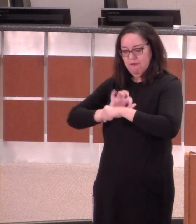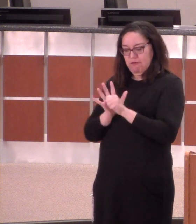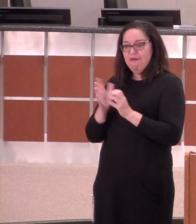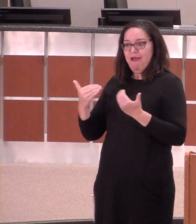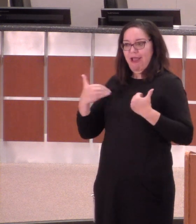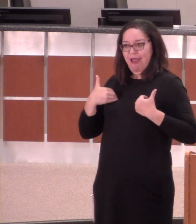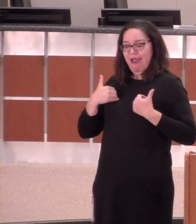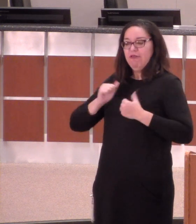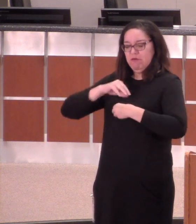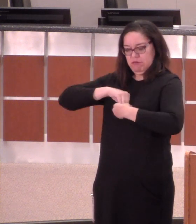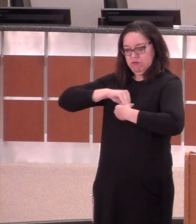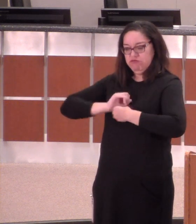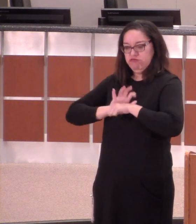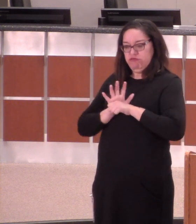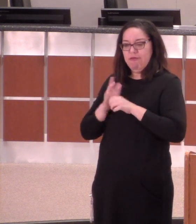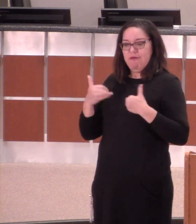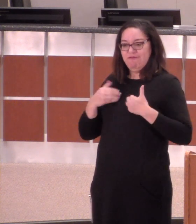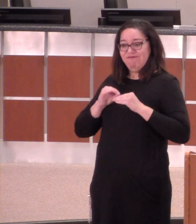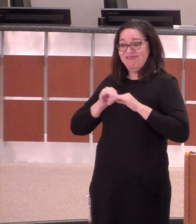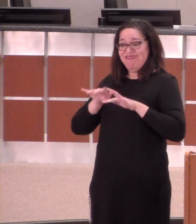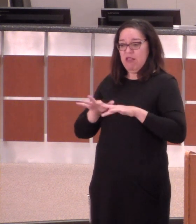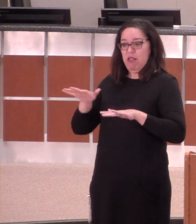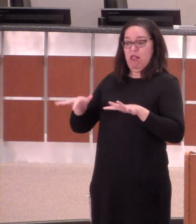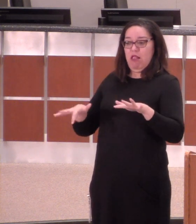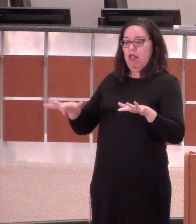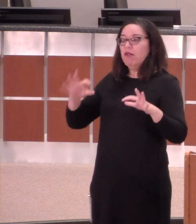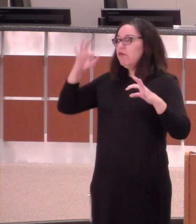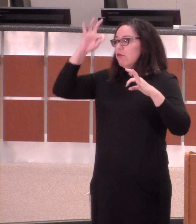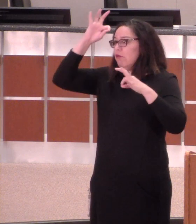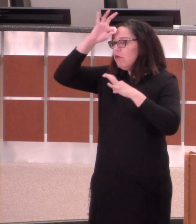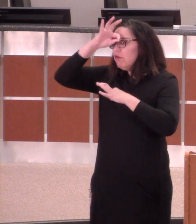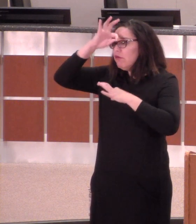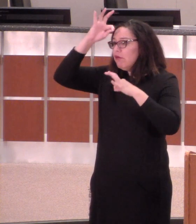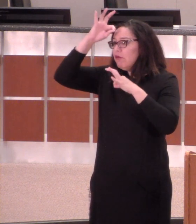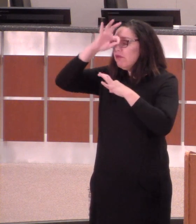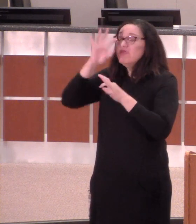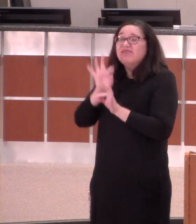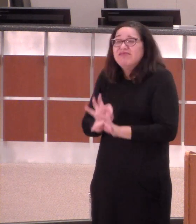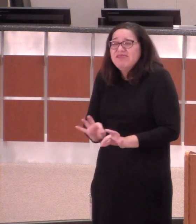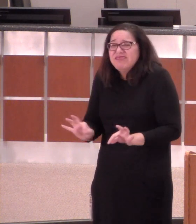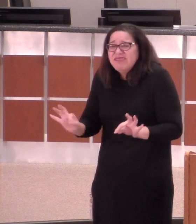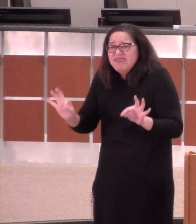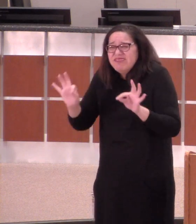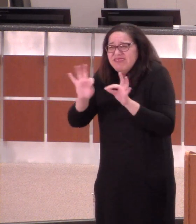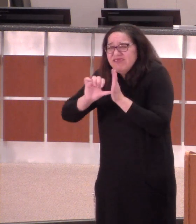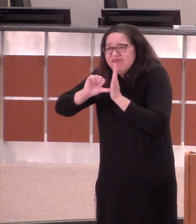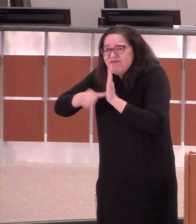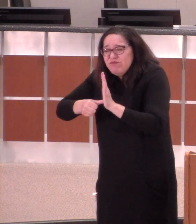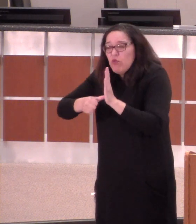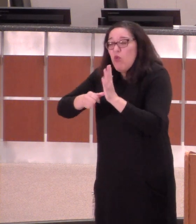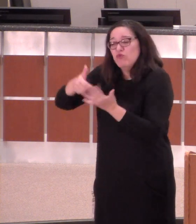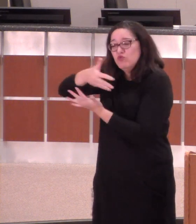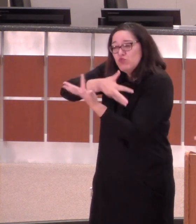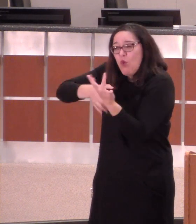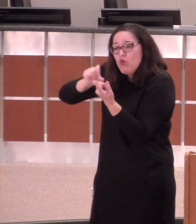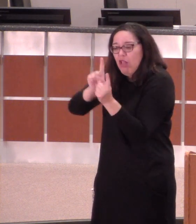the virus, and no one knows about it. So the importance of staying away from people, the social